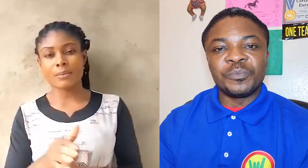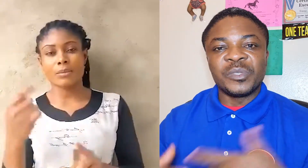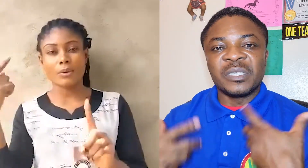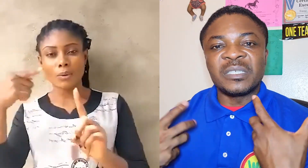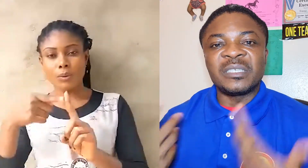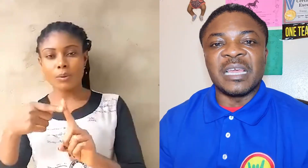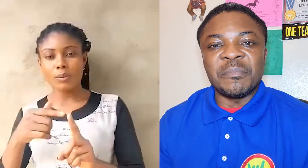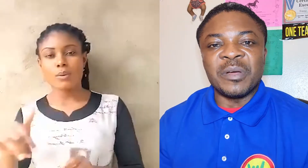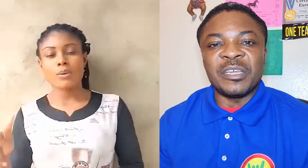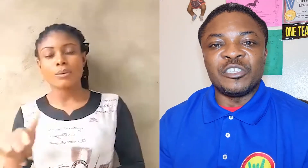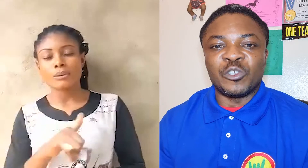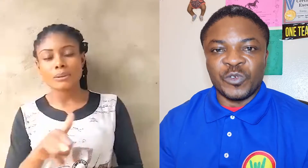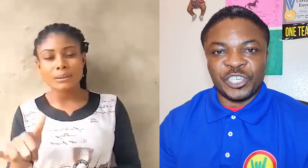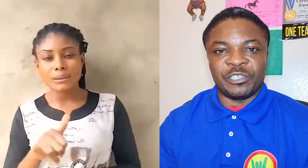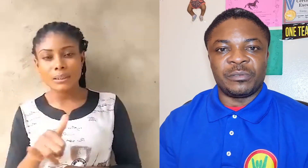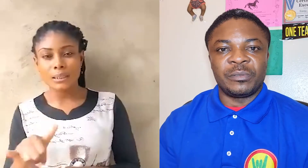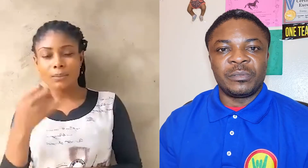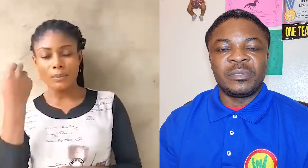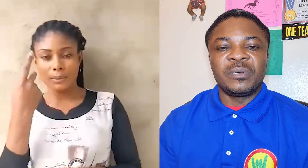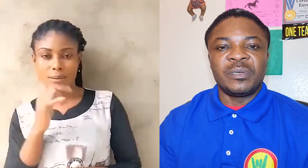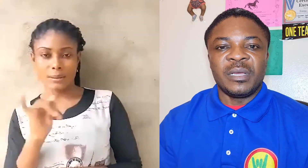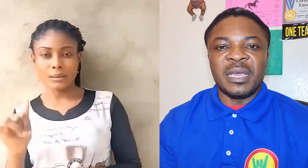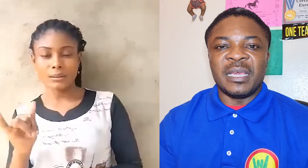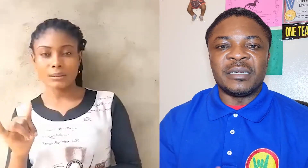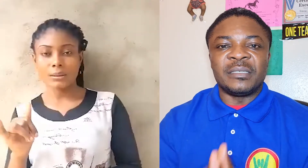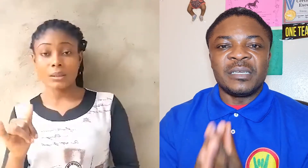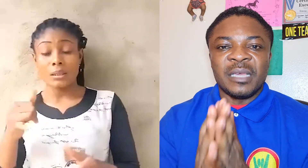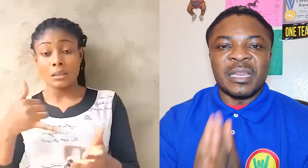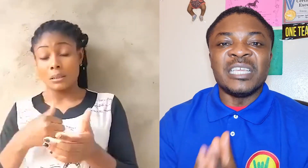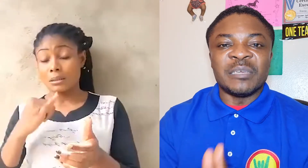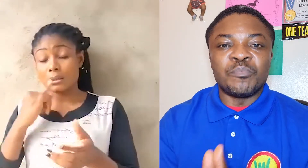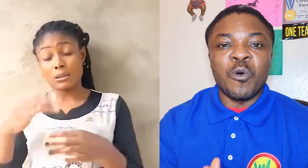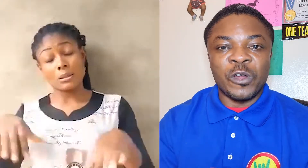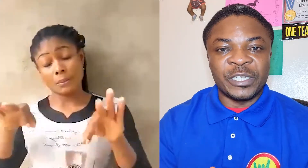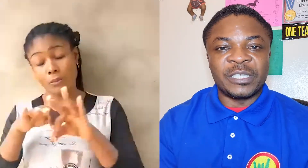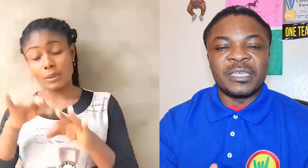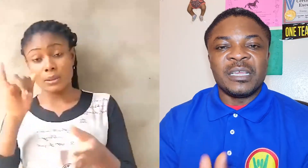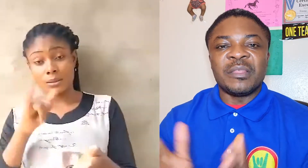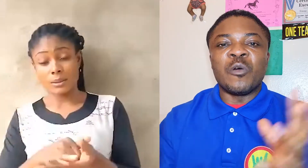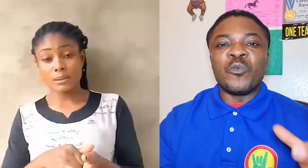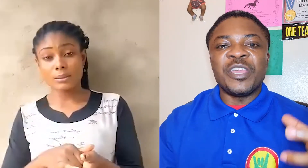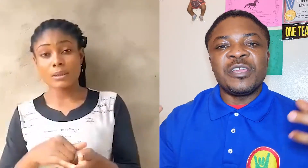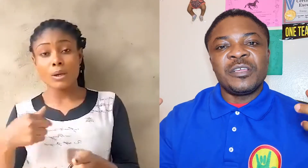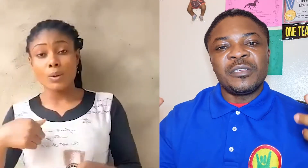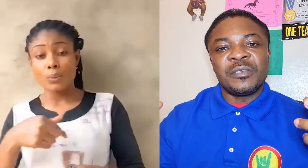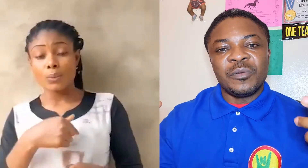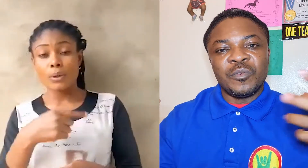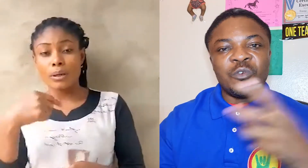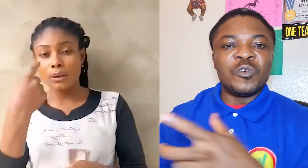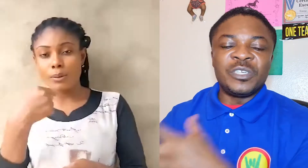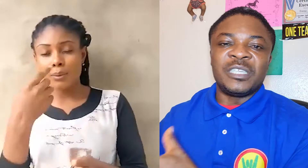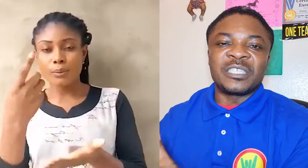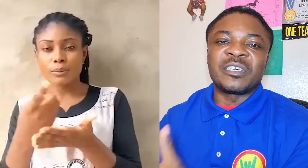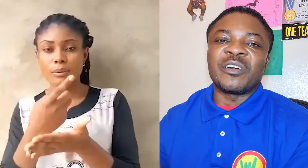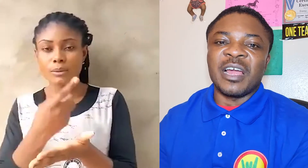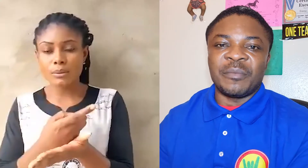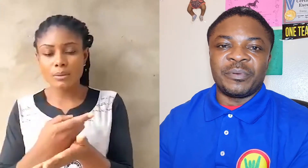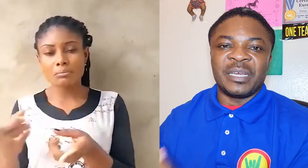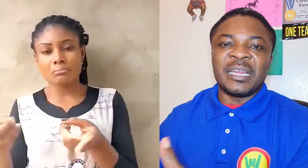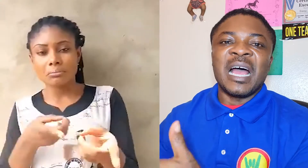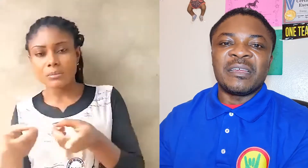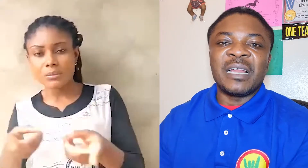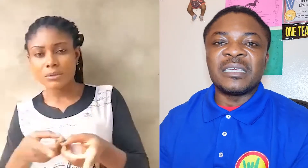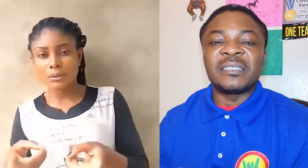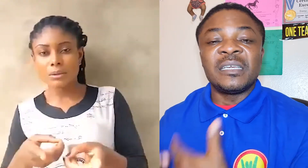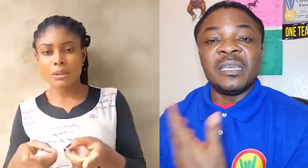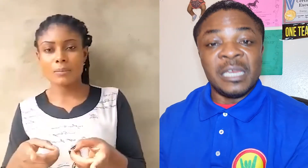goal, same intuition. And it is important that we who describe